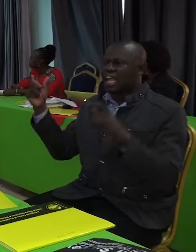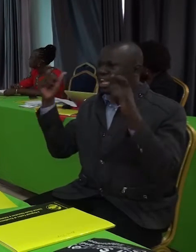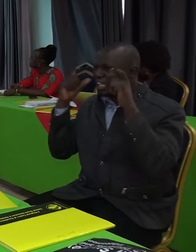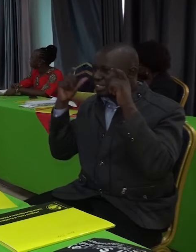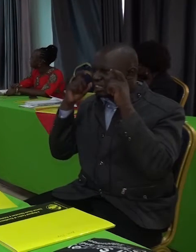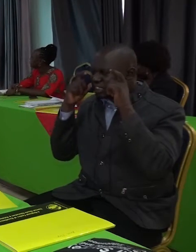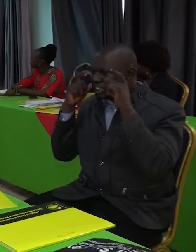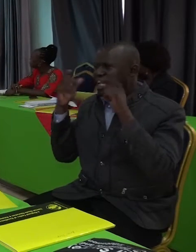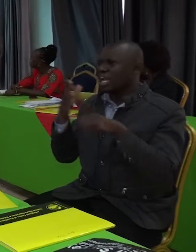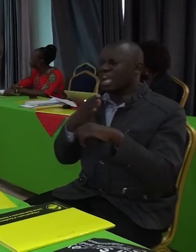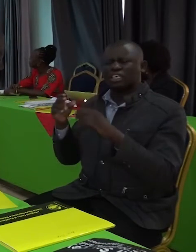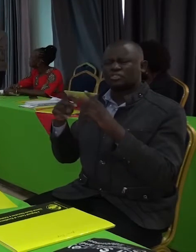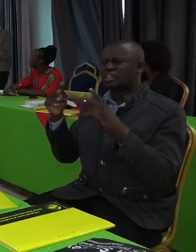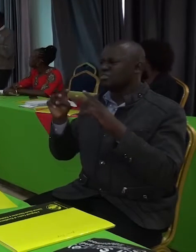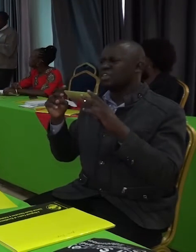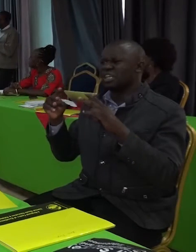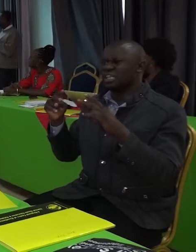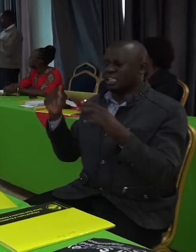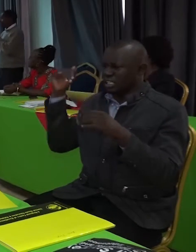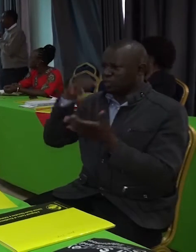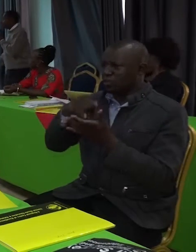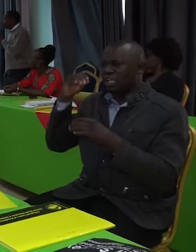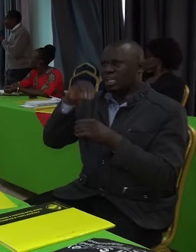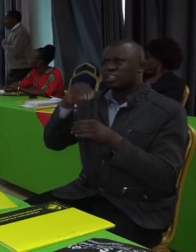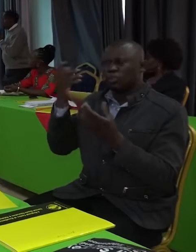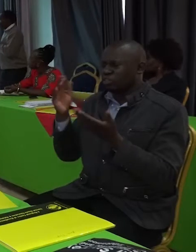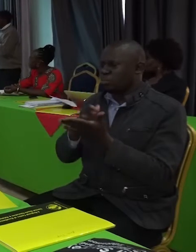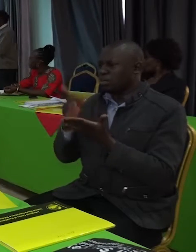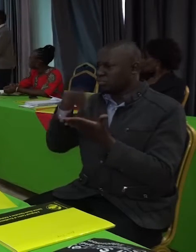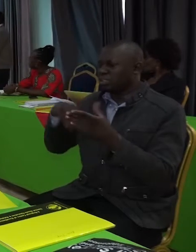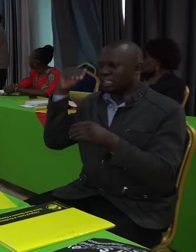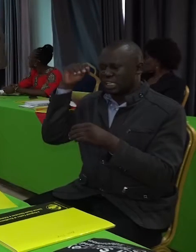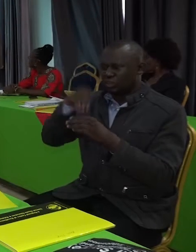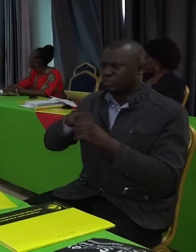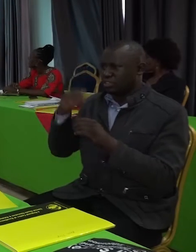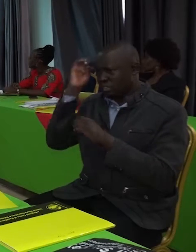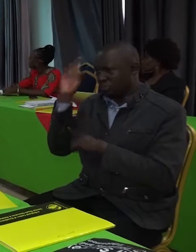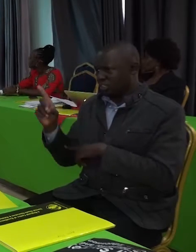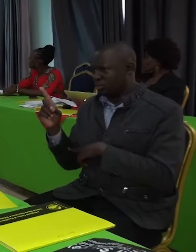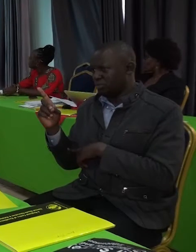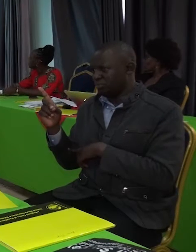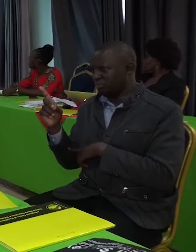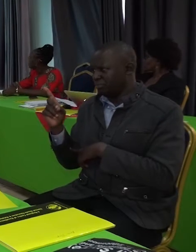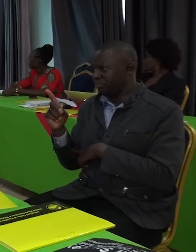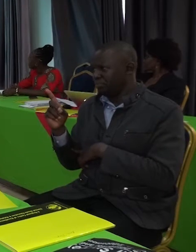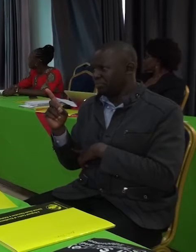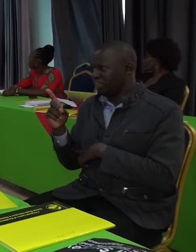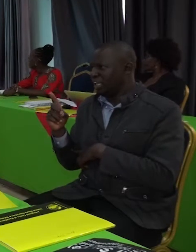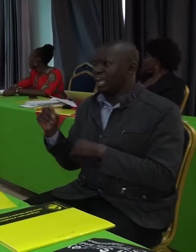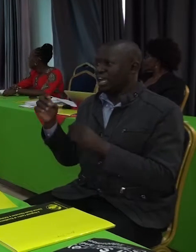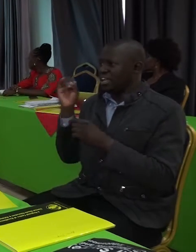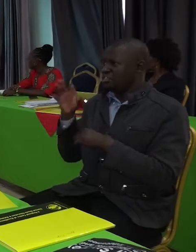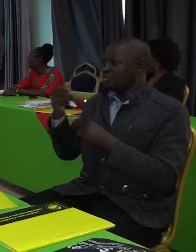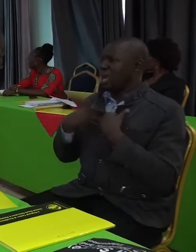is also contextualized in inclusive education. Child prisoners and disabled children. Obviously, there